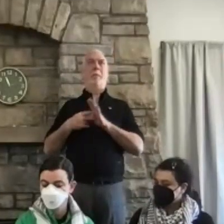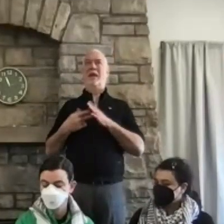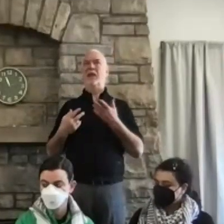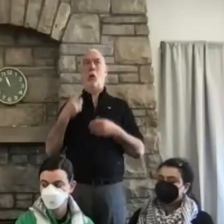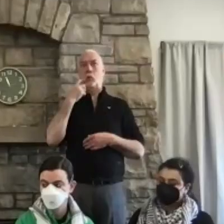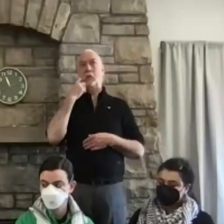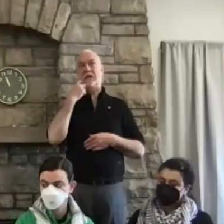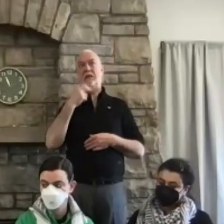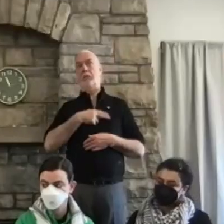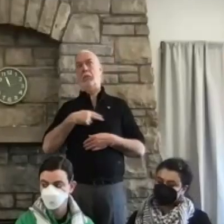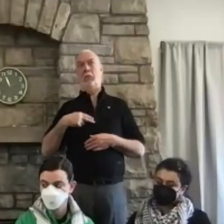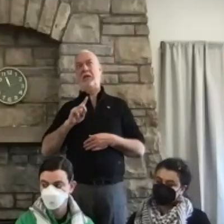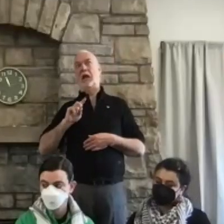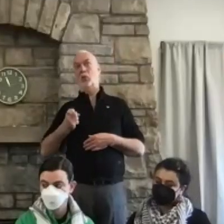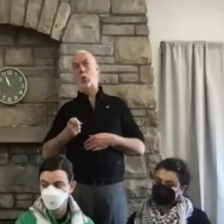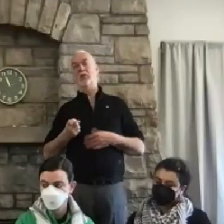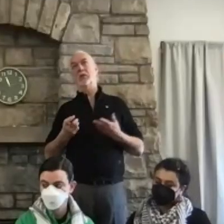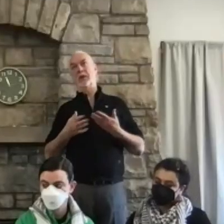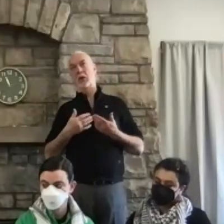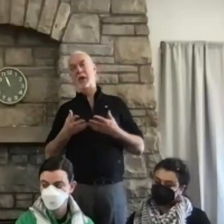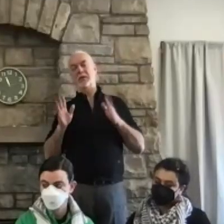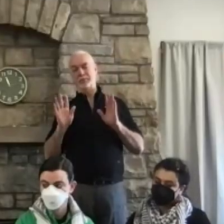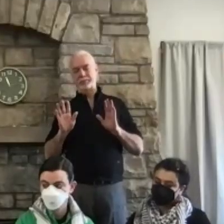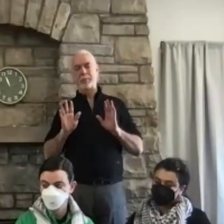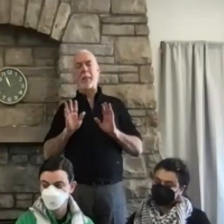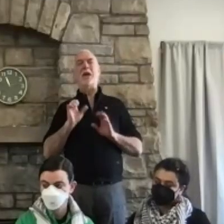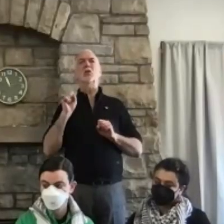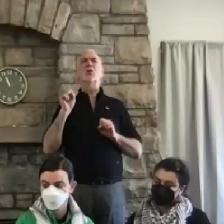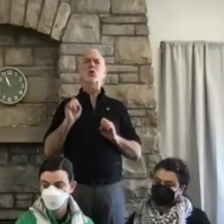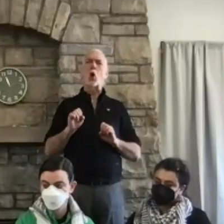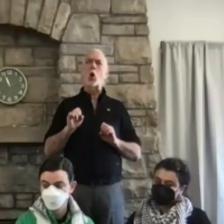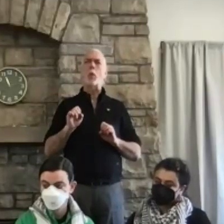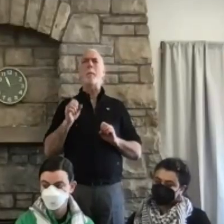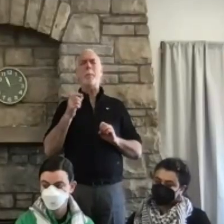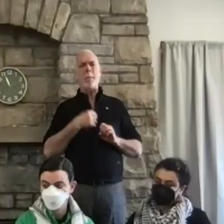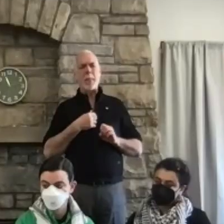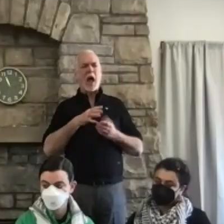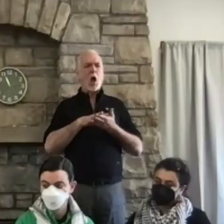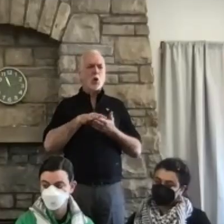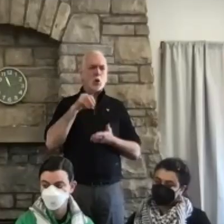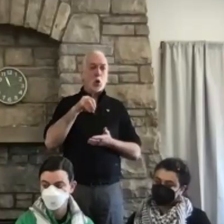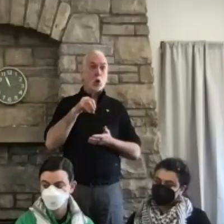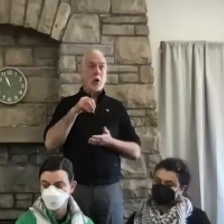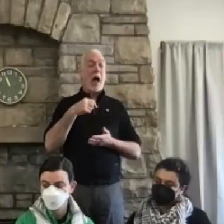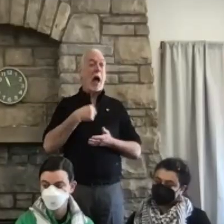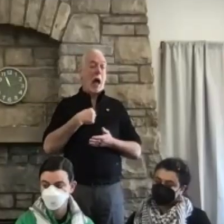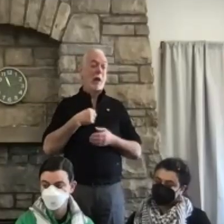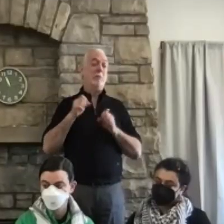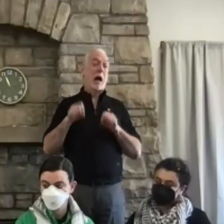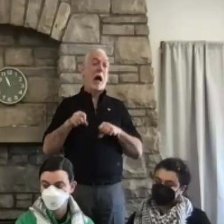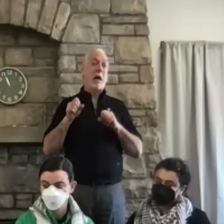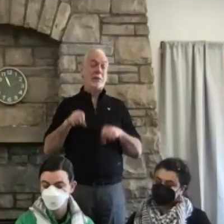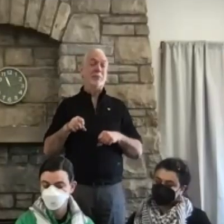very recent diagnosis at the time anyways. And so like I started learning that I'm very likely